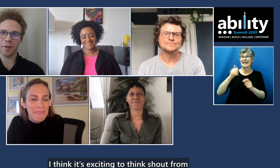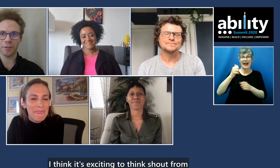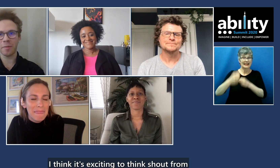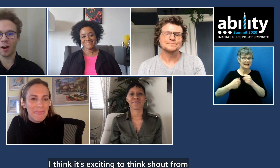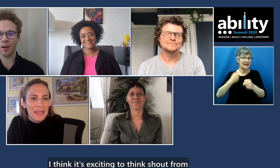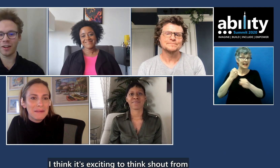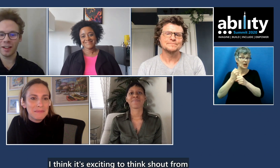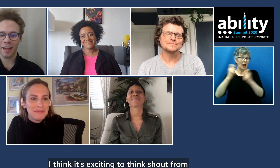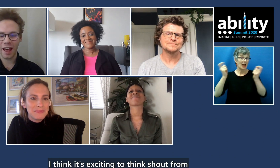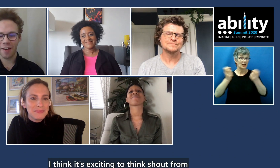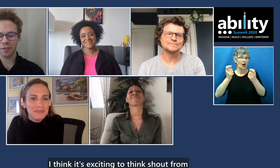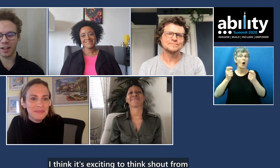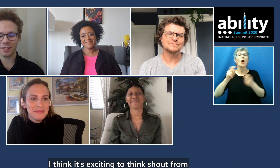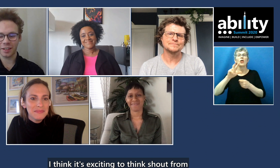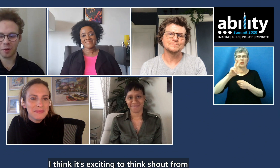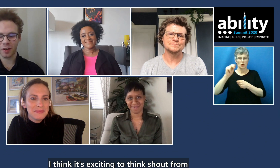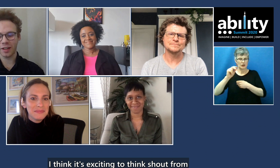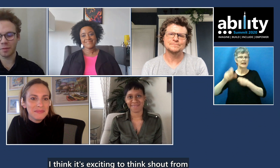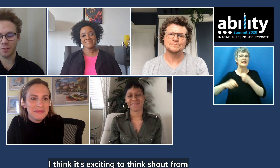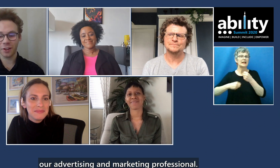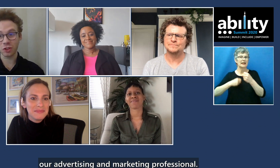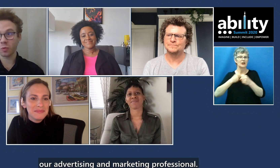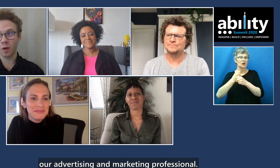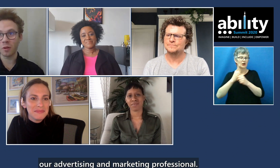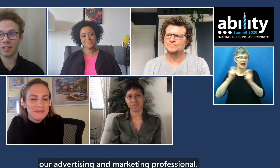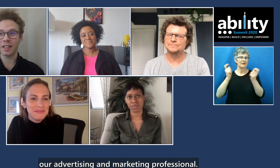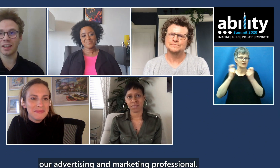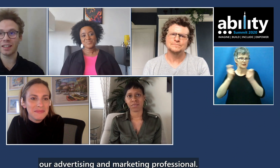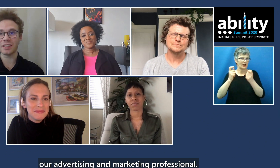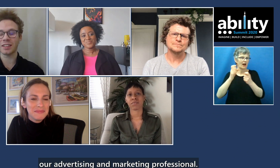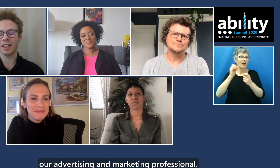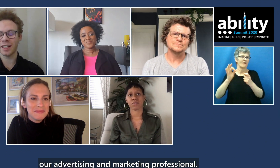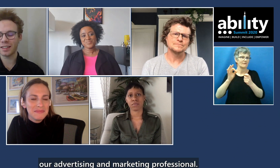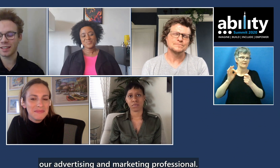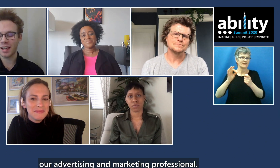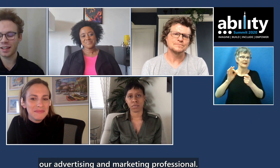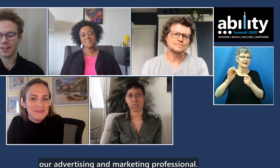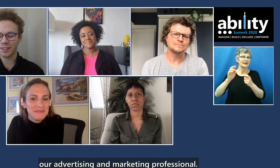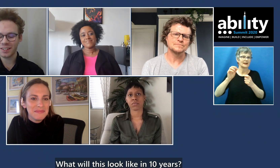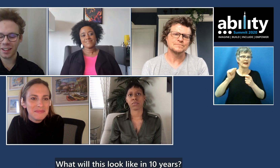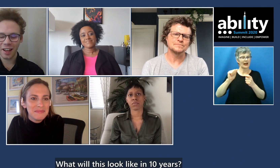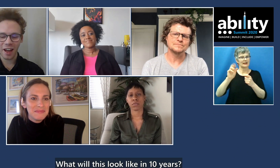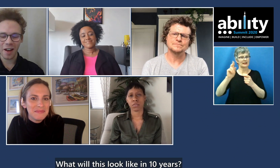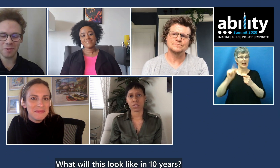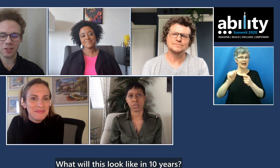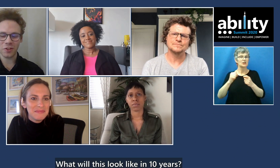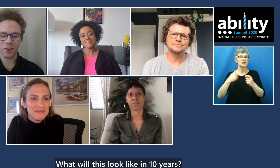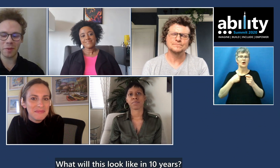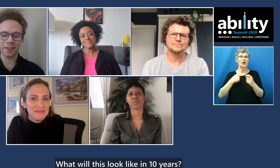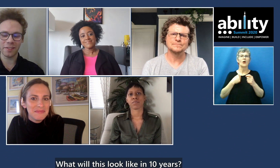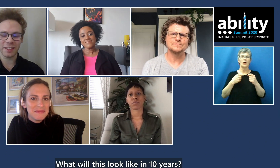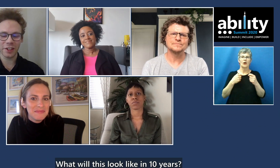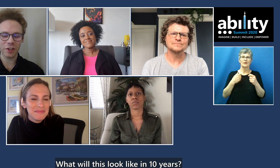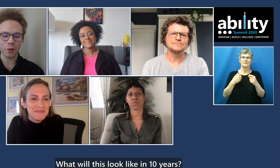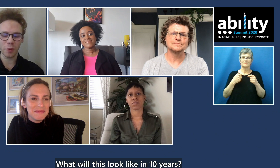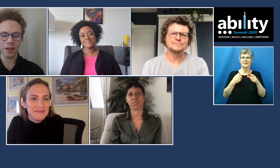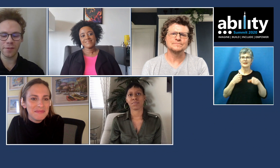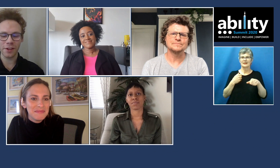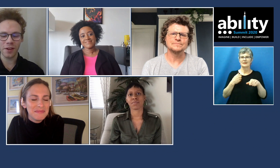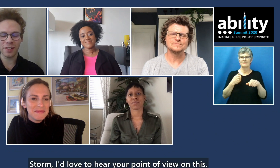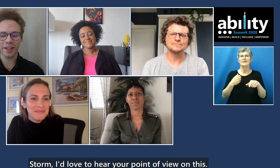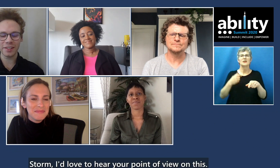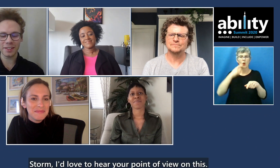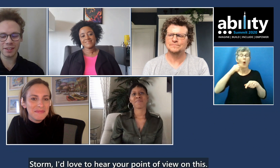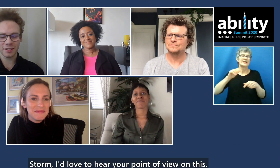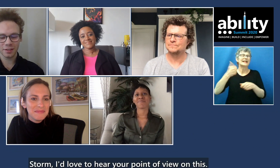think about, from our advertising and marketing profession, what will this look like in 10 years? Storm, I'd love to hear your point